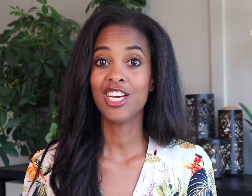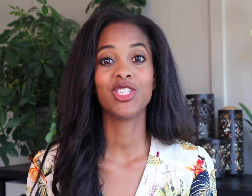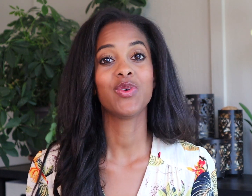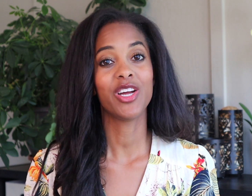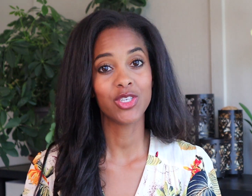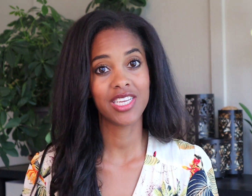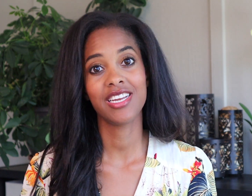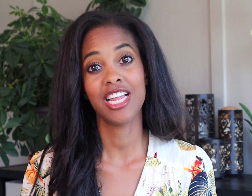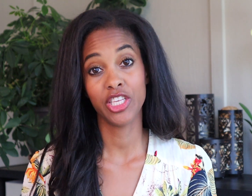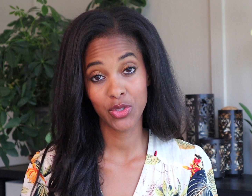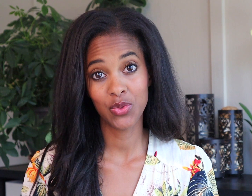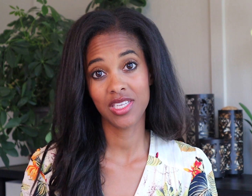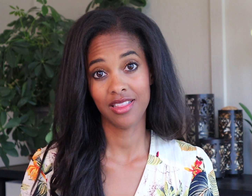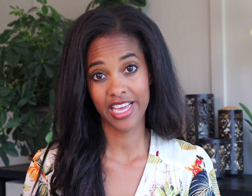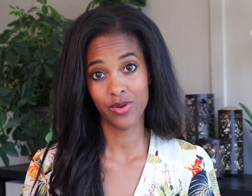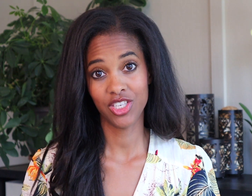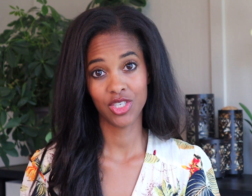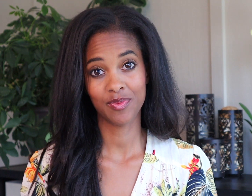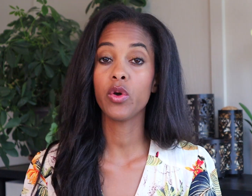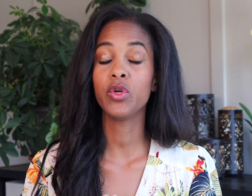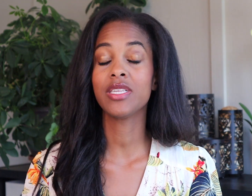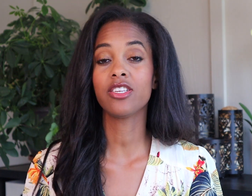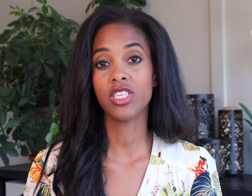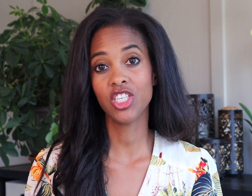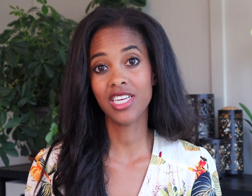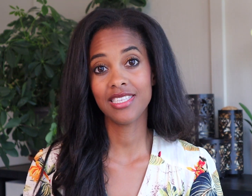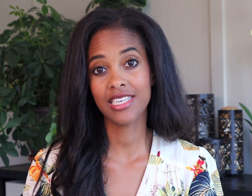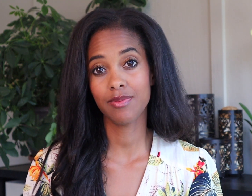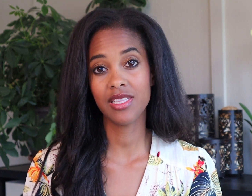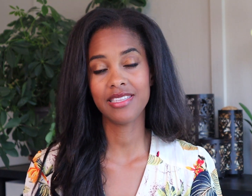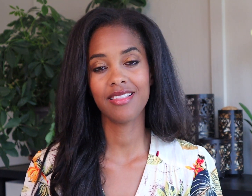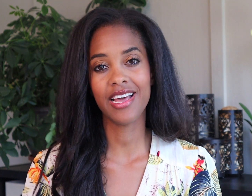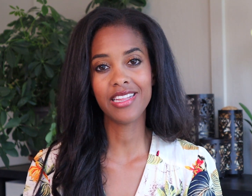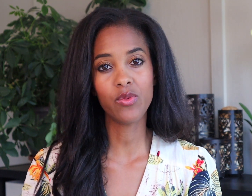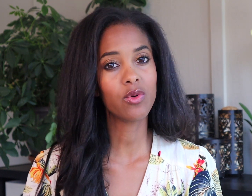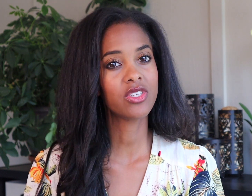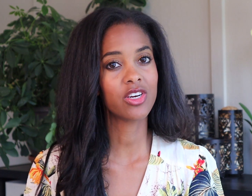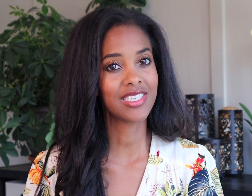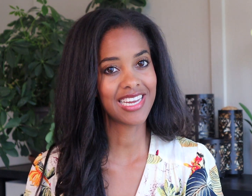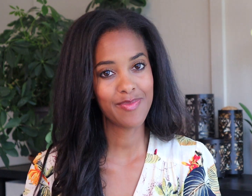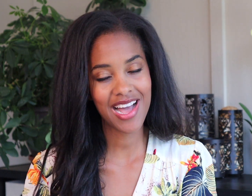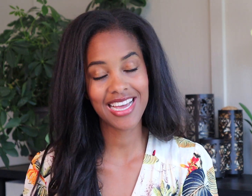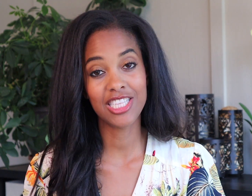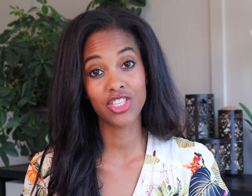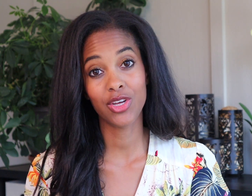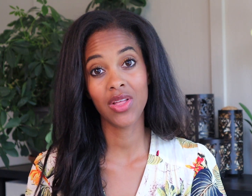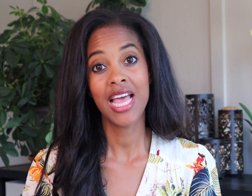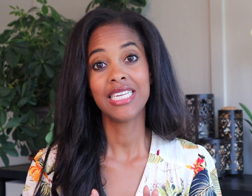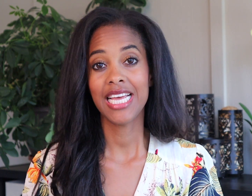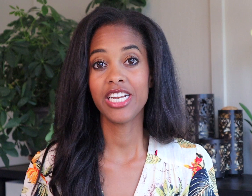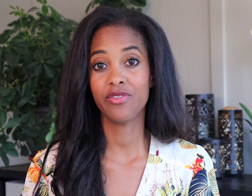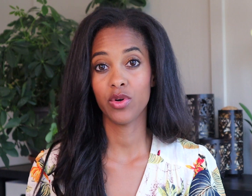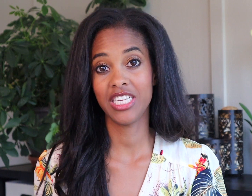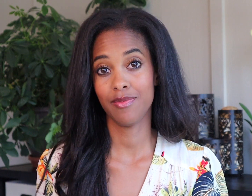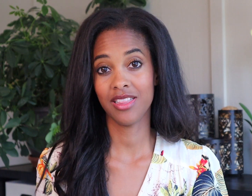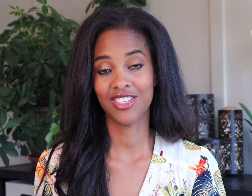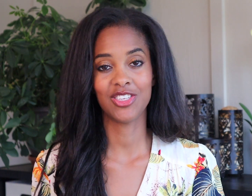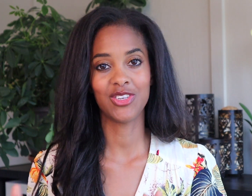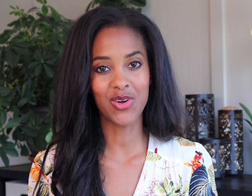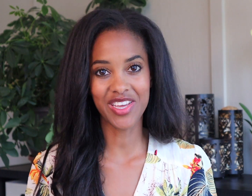to understand and use language. Though you can start teaching at 6 months, they likely won't start to sign back until 10 to 14 months, so don't give